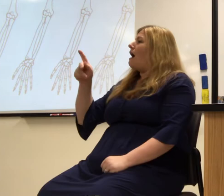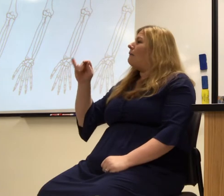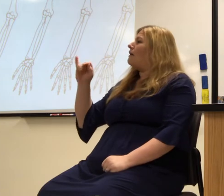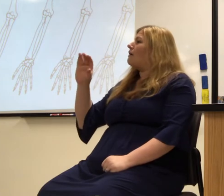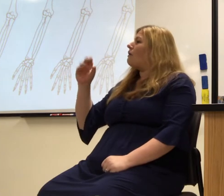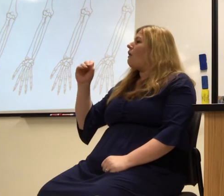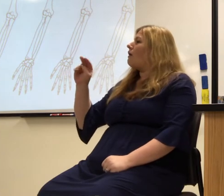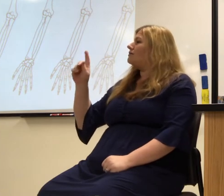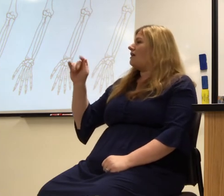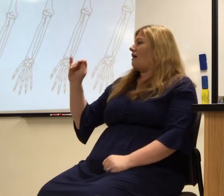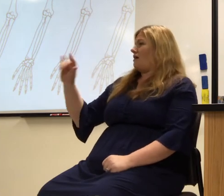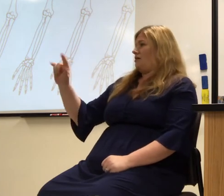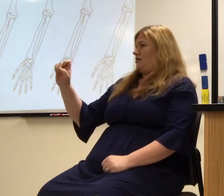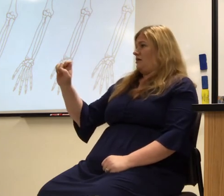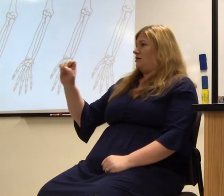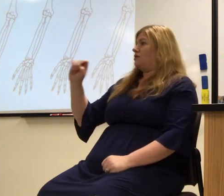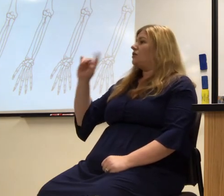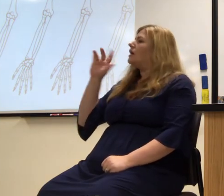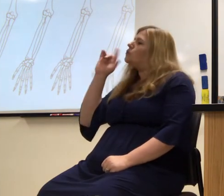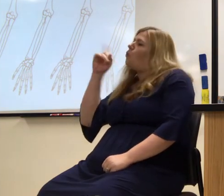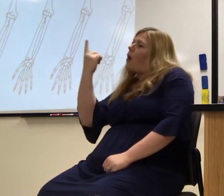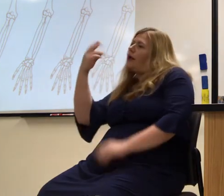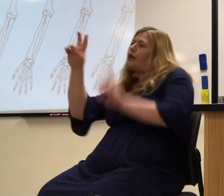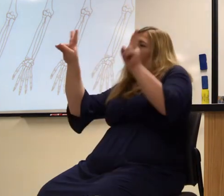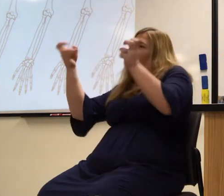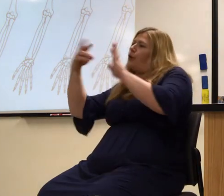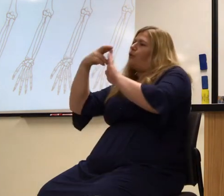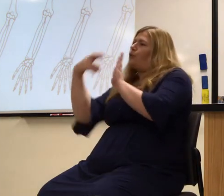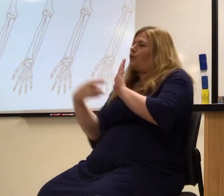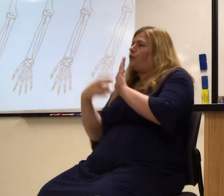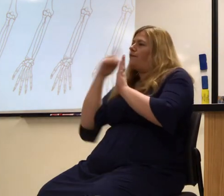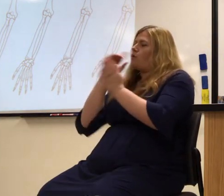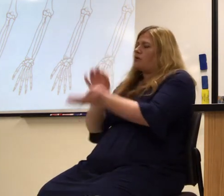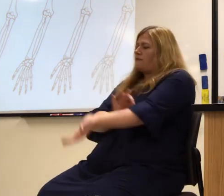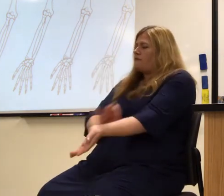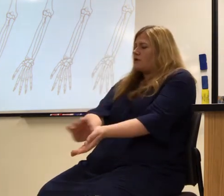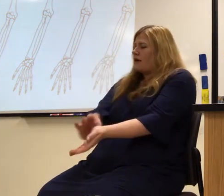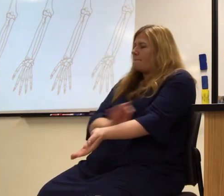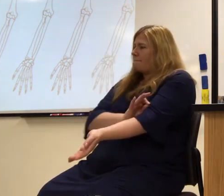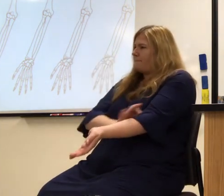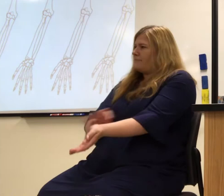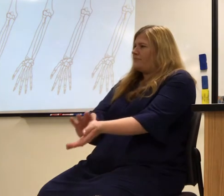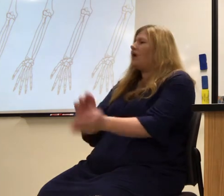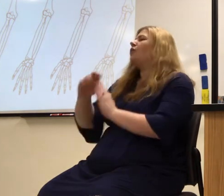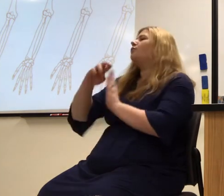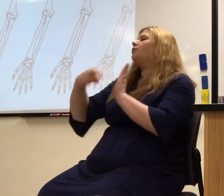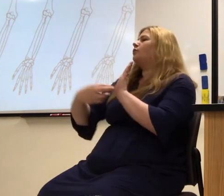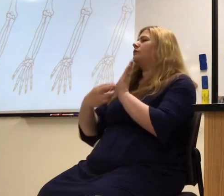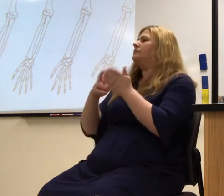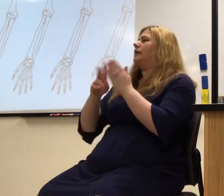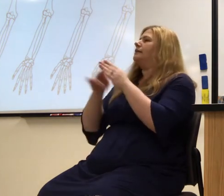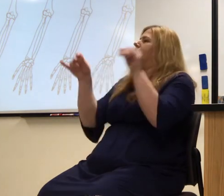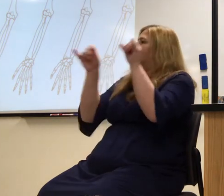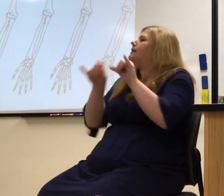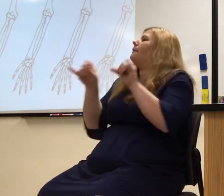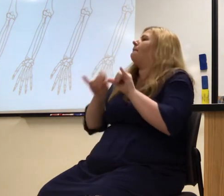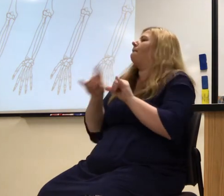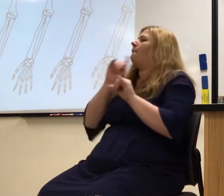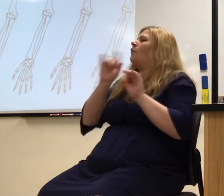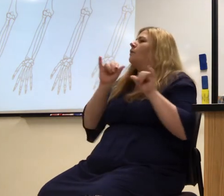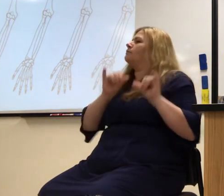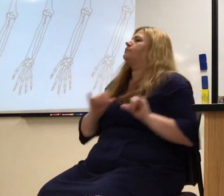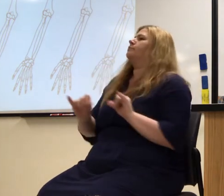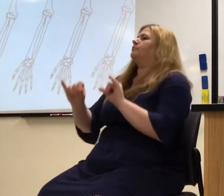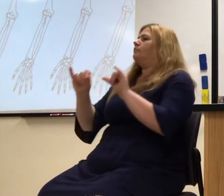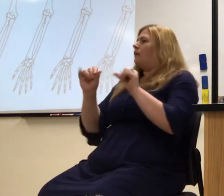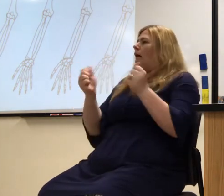that's one rule we can say. Rules are good because they kind of like make everything the same for a lot of different things, and it makes it easier